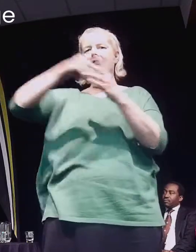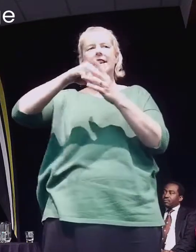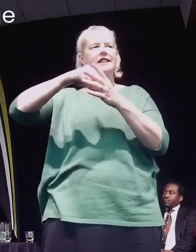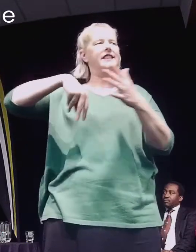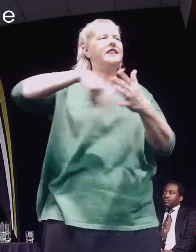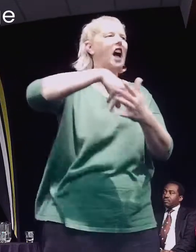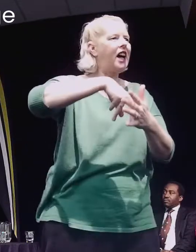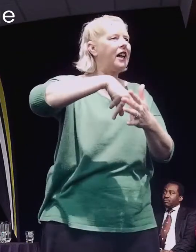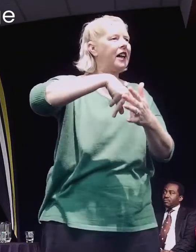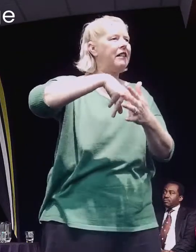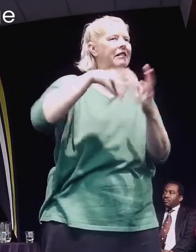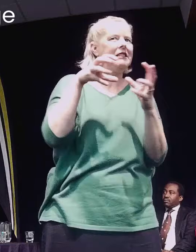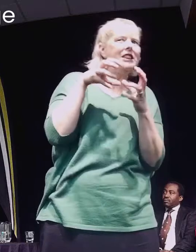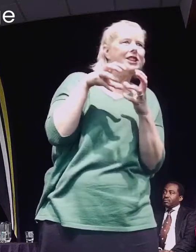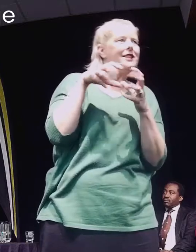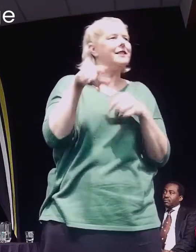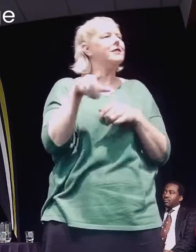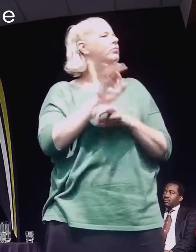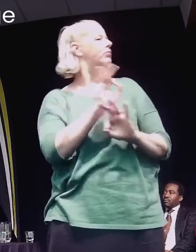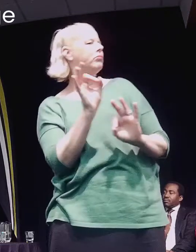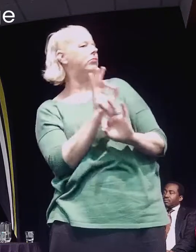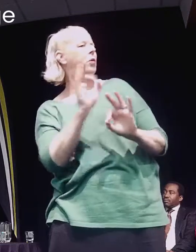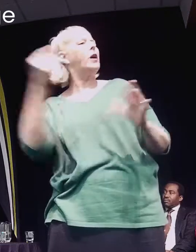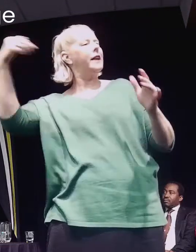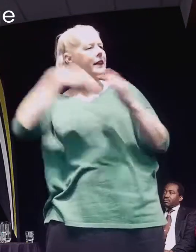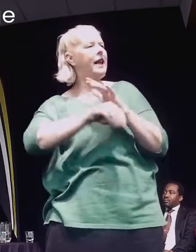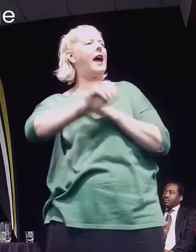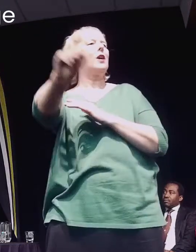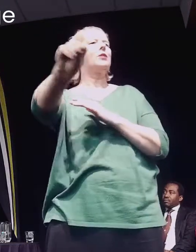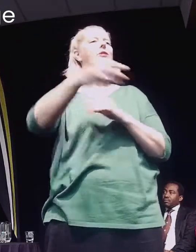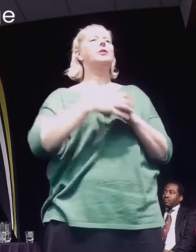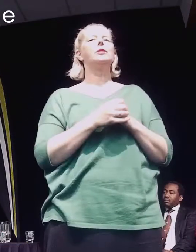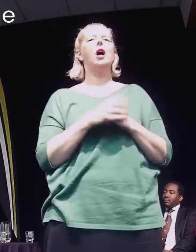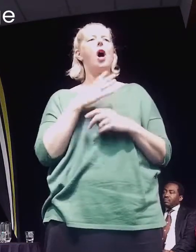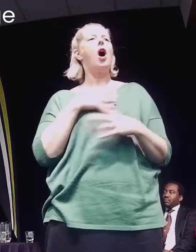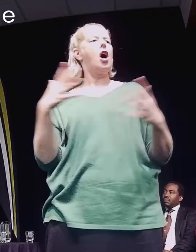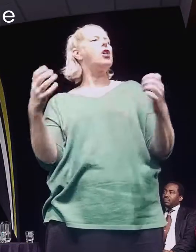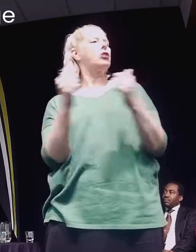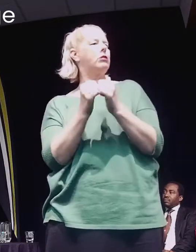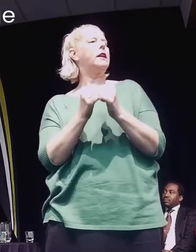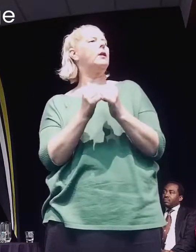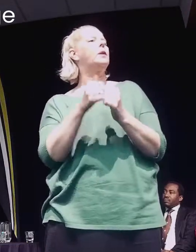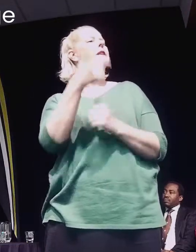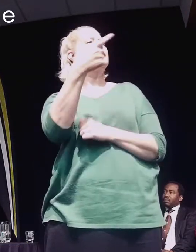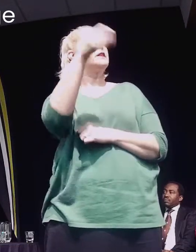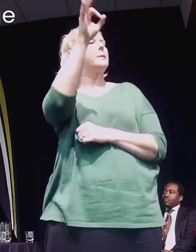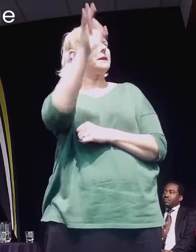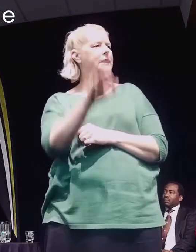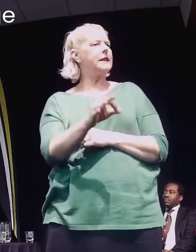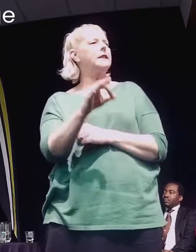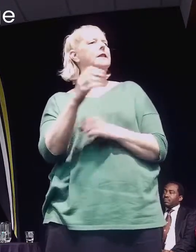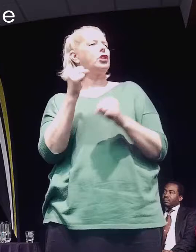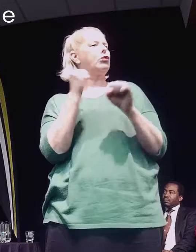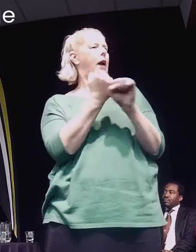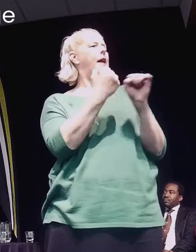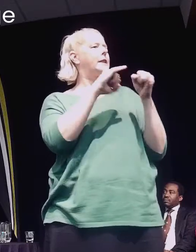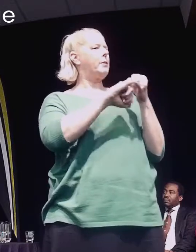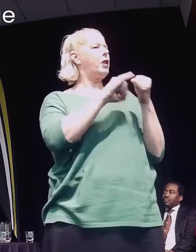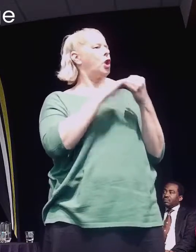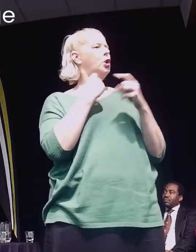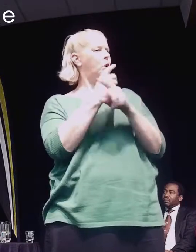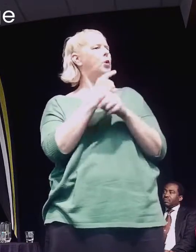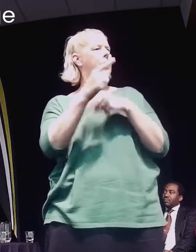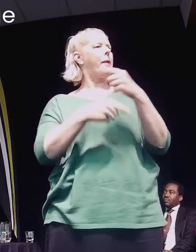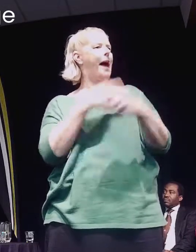with everybody here, with even that 17% that Grant Smith was talking about. I think we are in the right channel. But